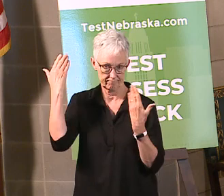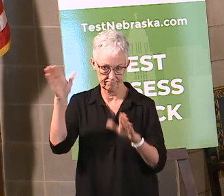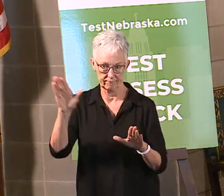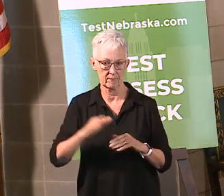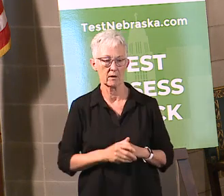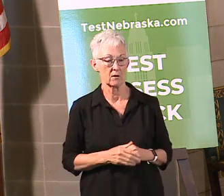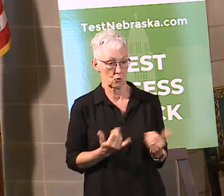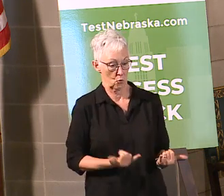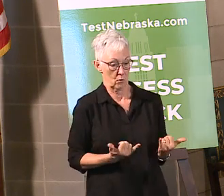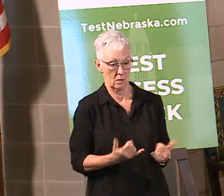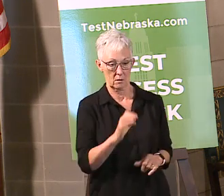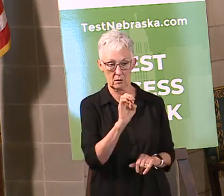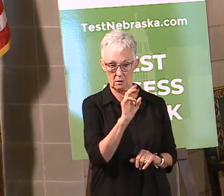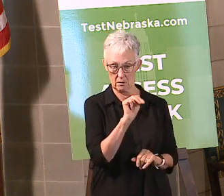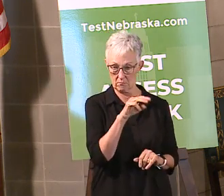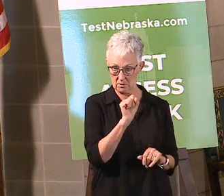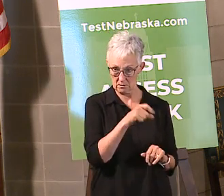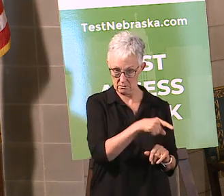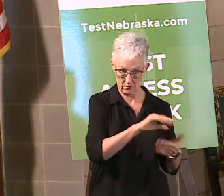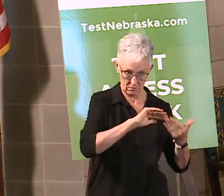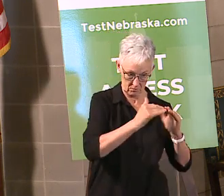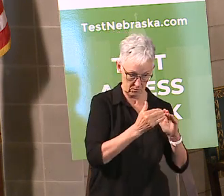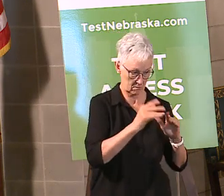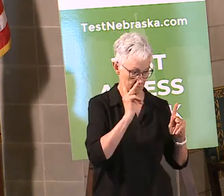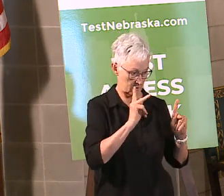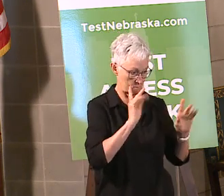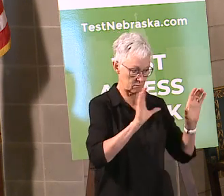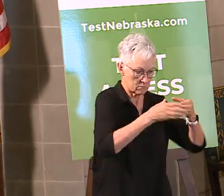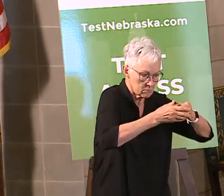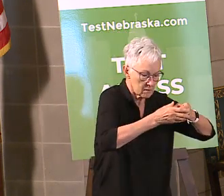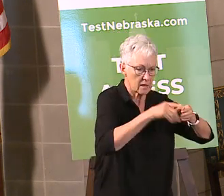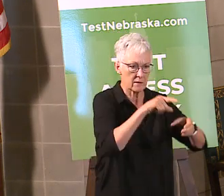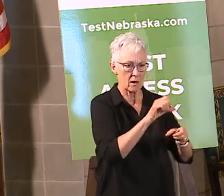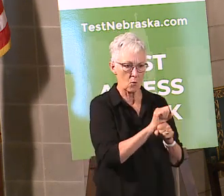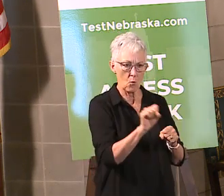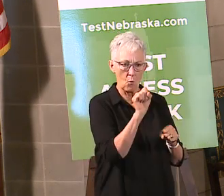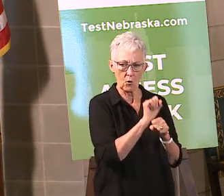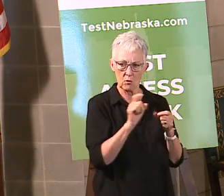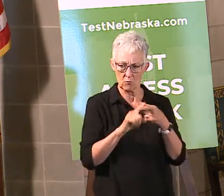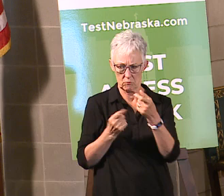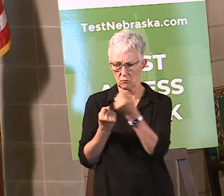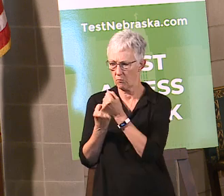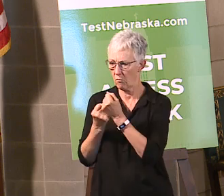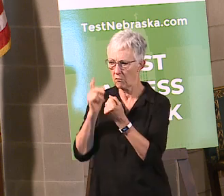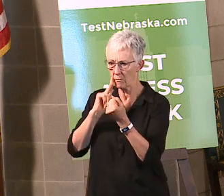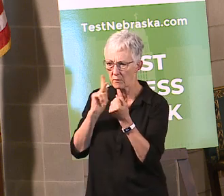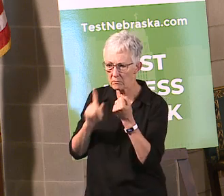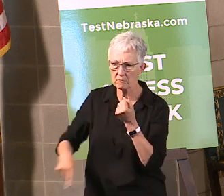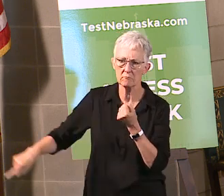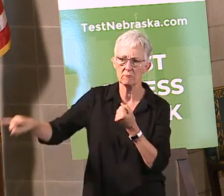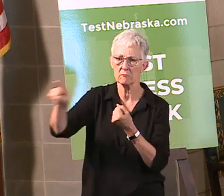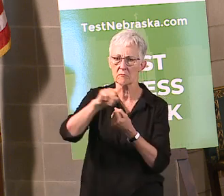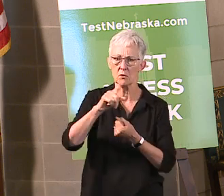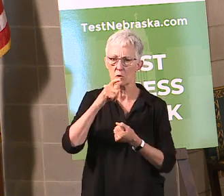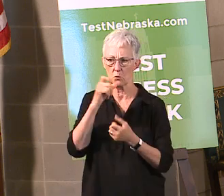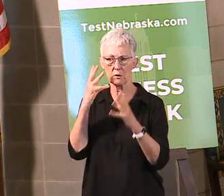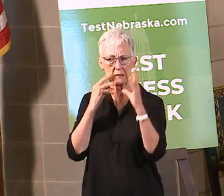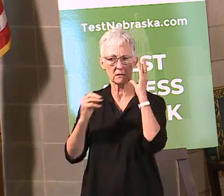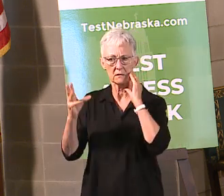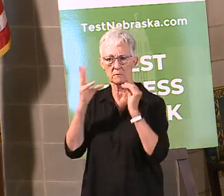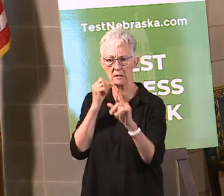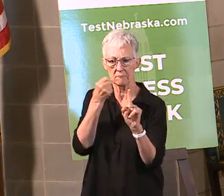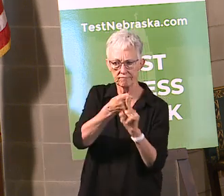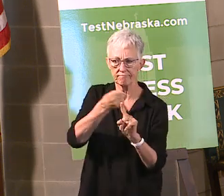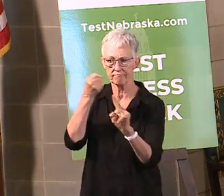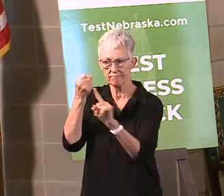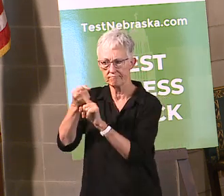doing to support the affected areas by this crisis, all while still responding to the everyday emergencies